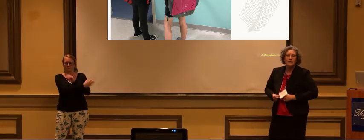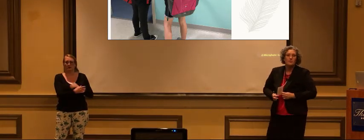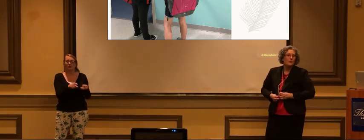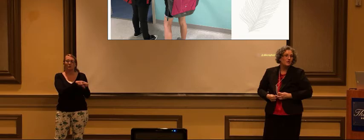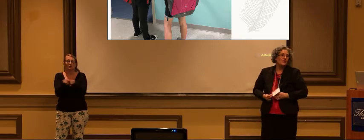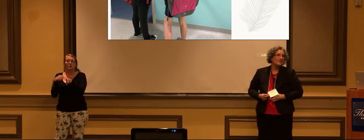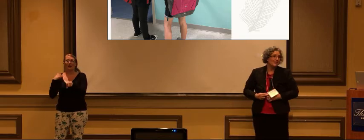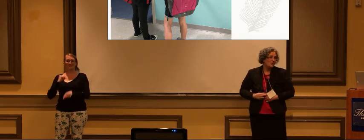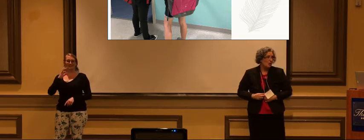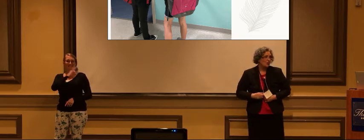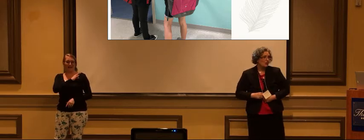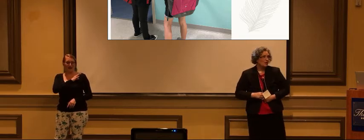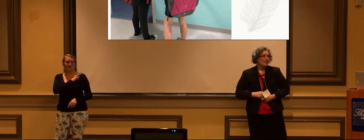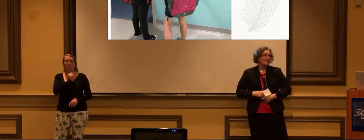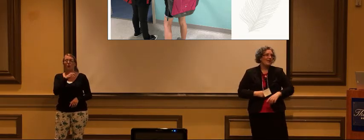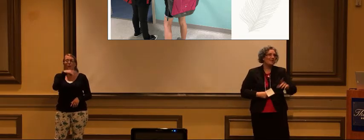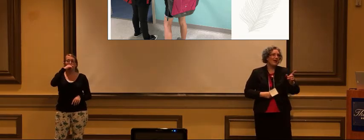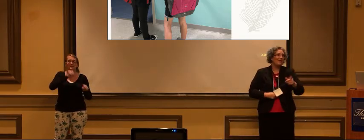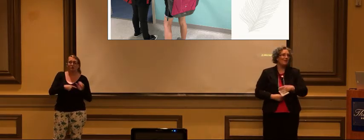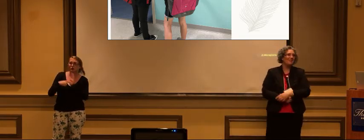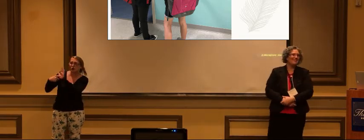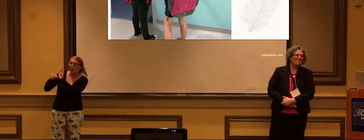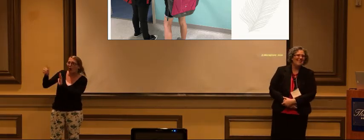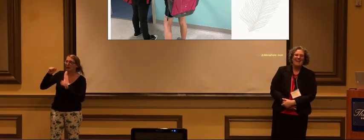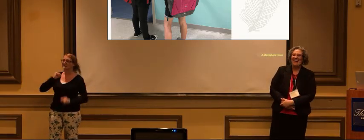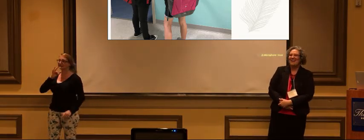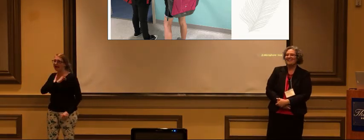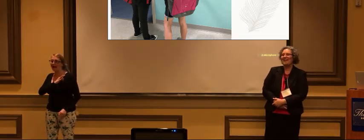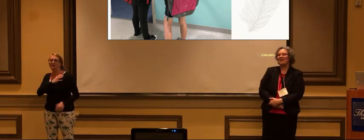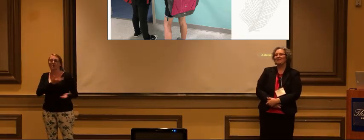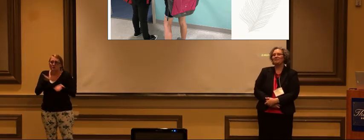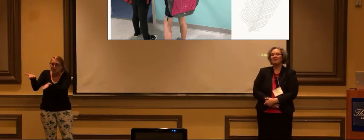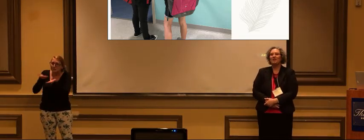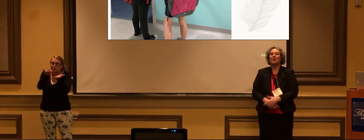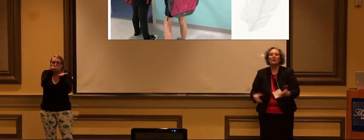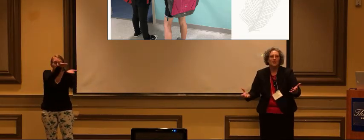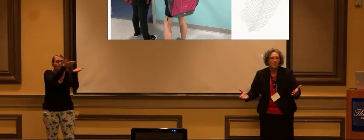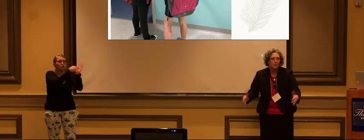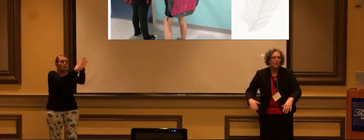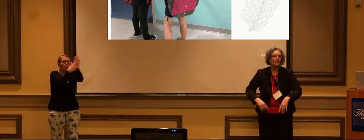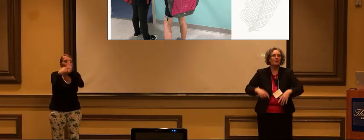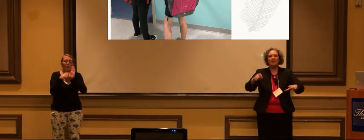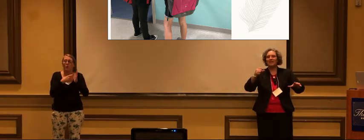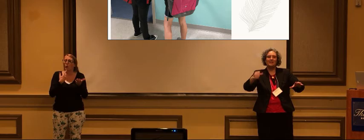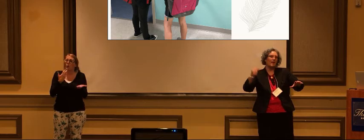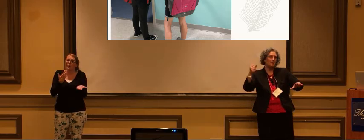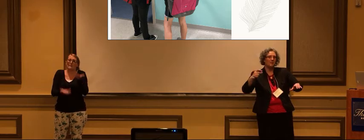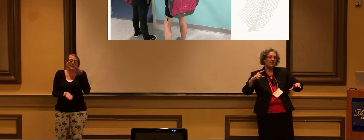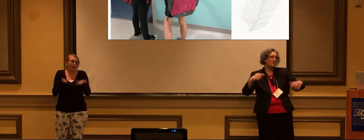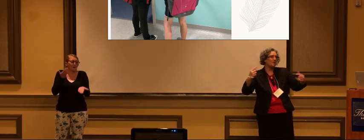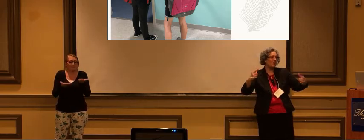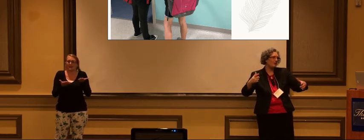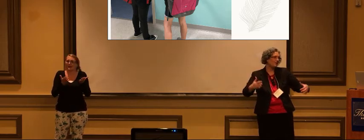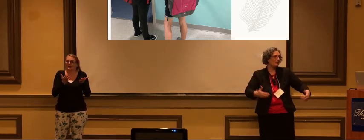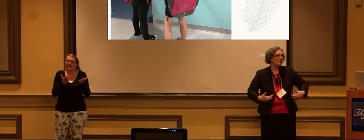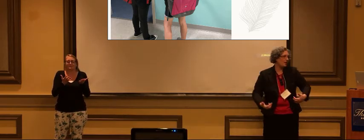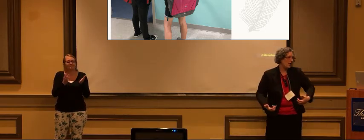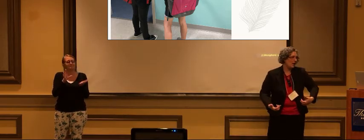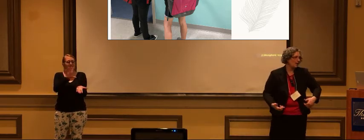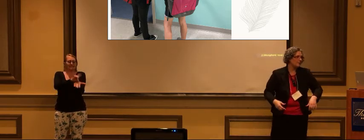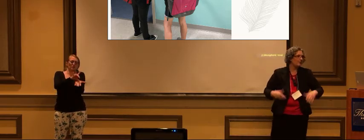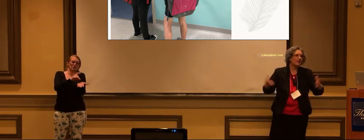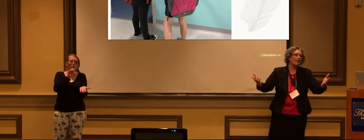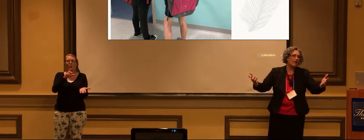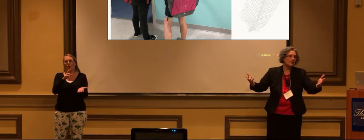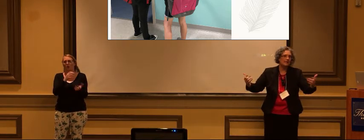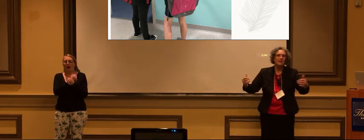staff members the kids can show it to. They can take to other ones. And, maybe they get rewarded, maybe they get a stamp, maybe they get a smiley face, maybe they get a